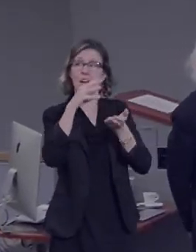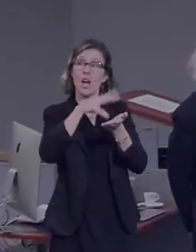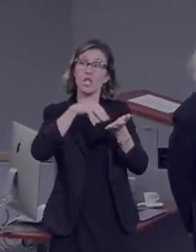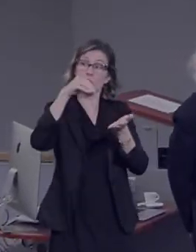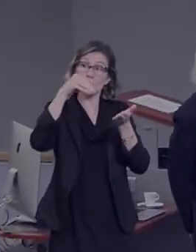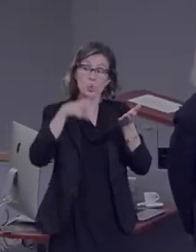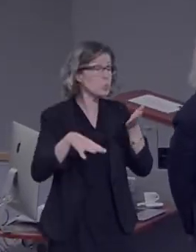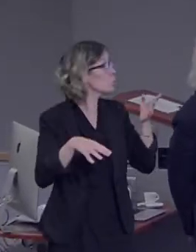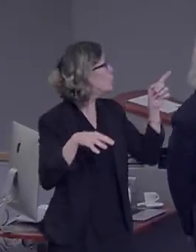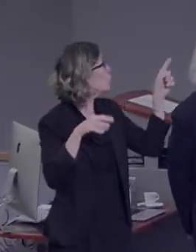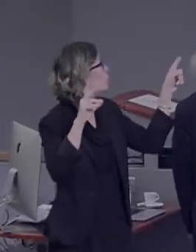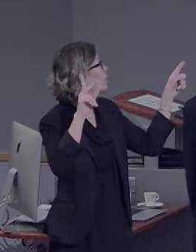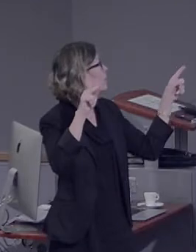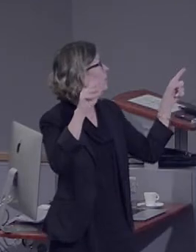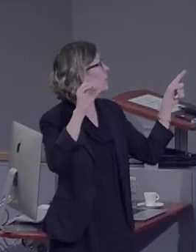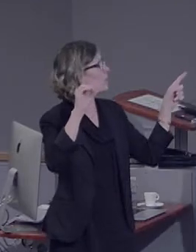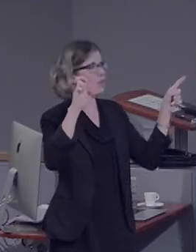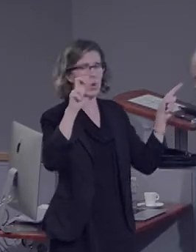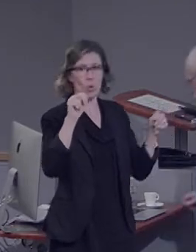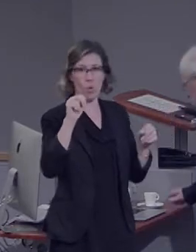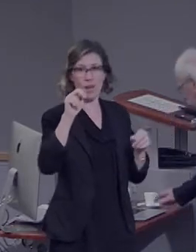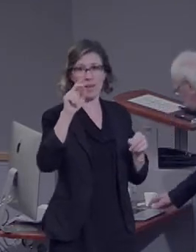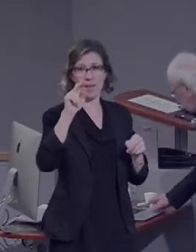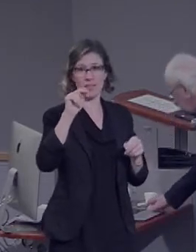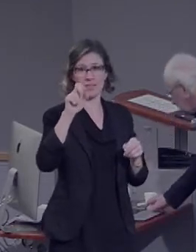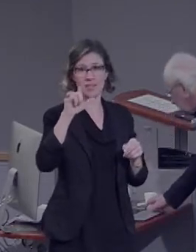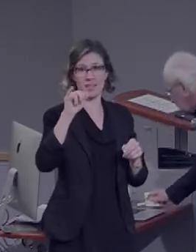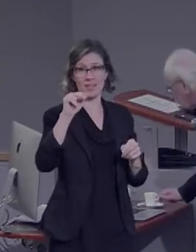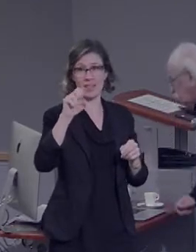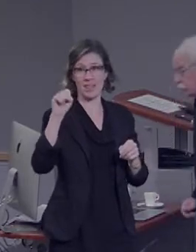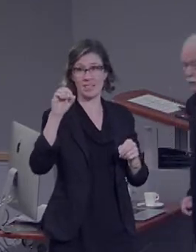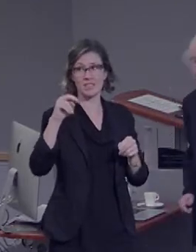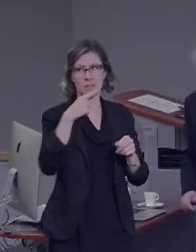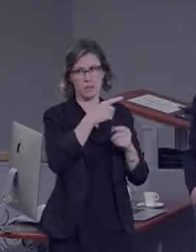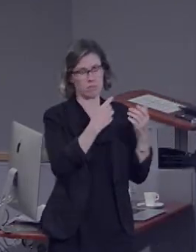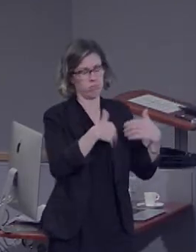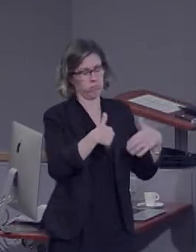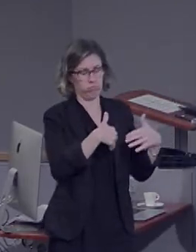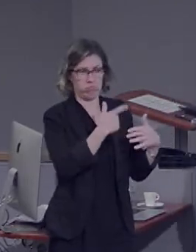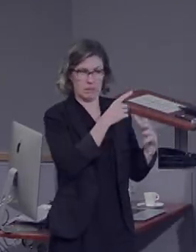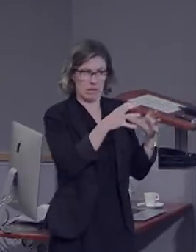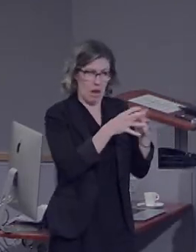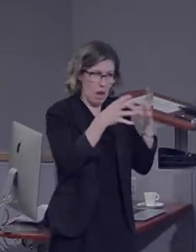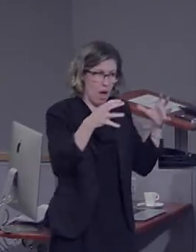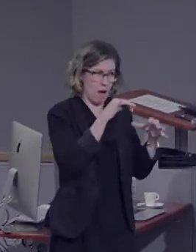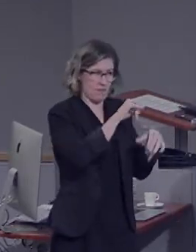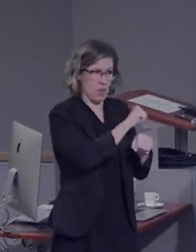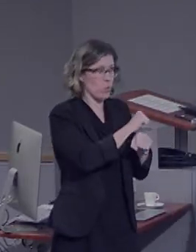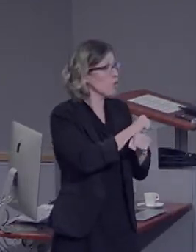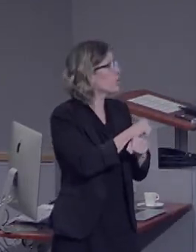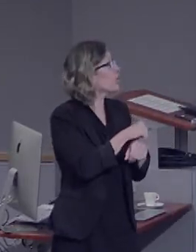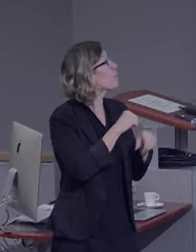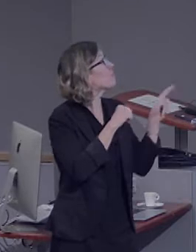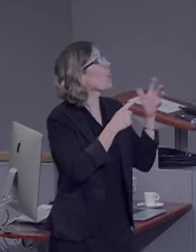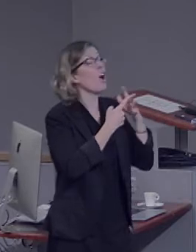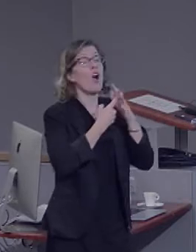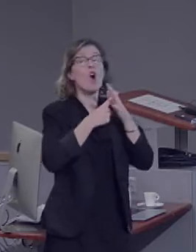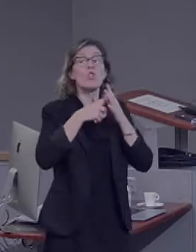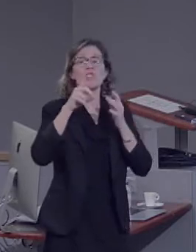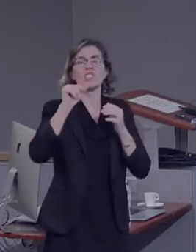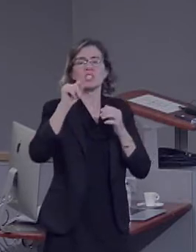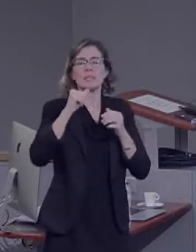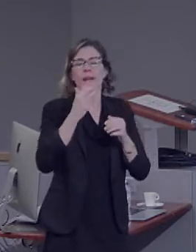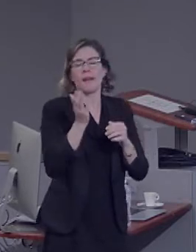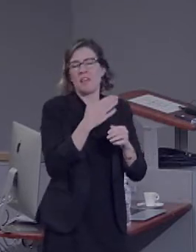a lot of merit in this technique. And I don't present you the original data because it's no point here, but